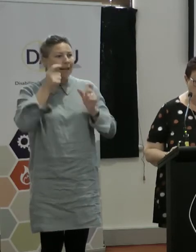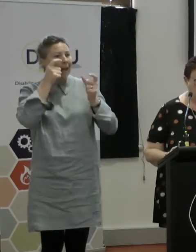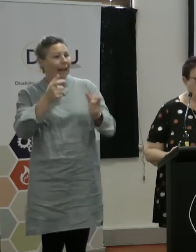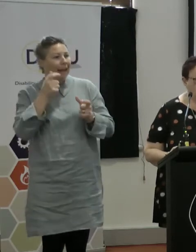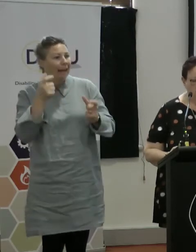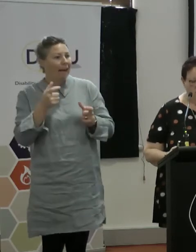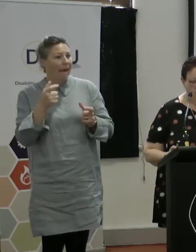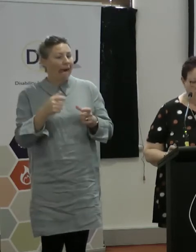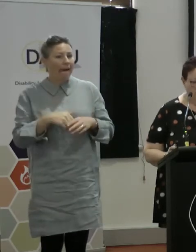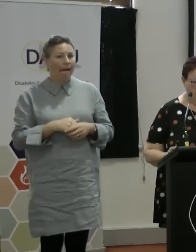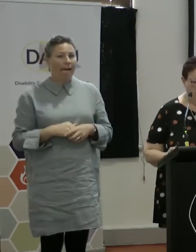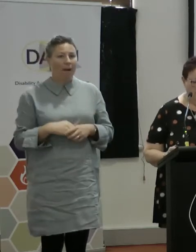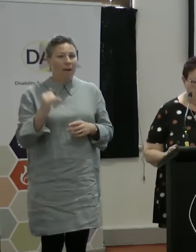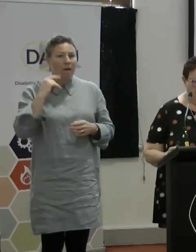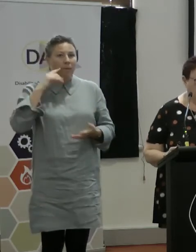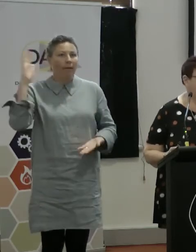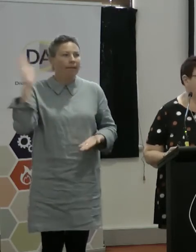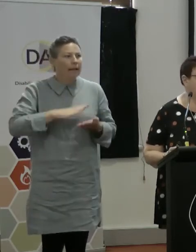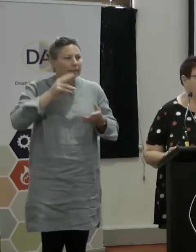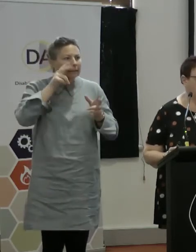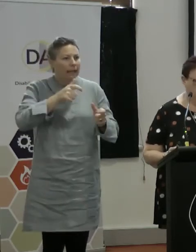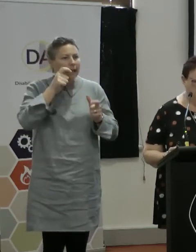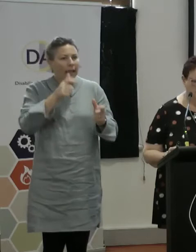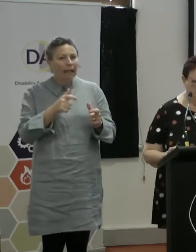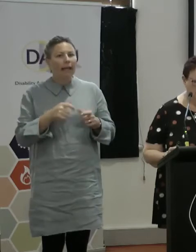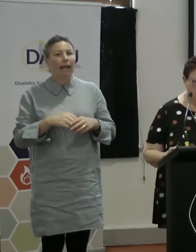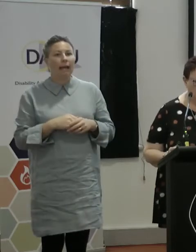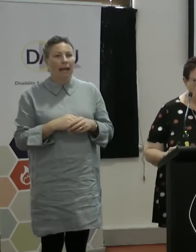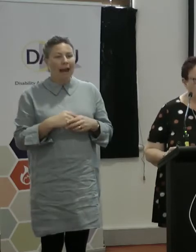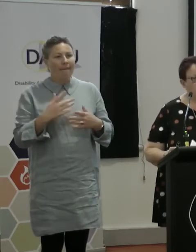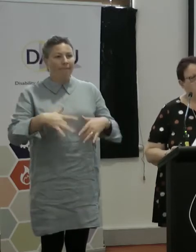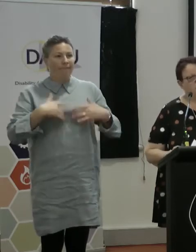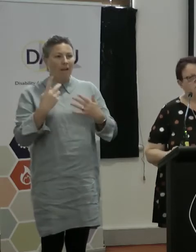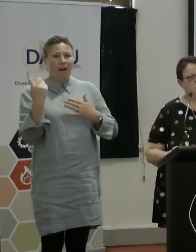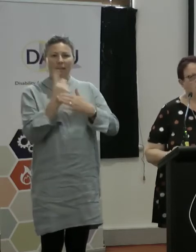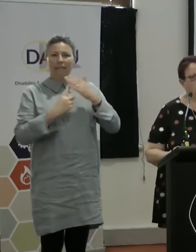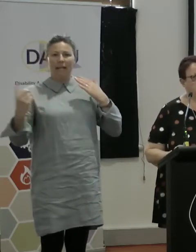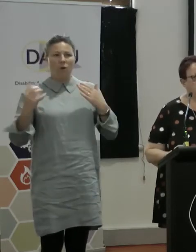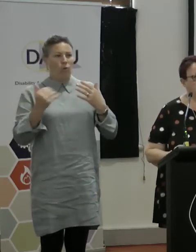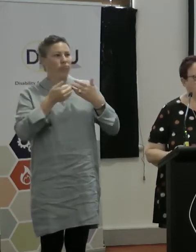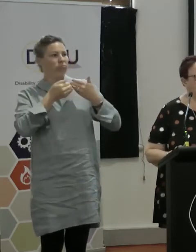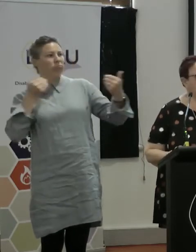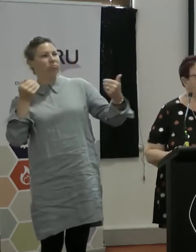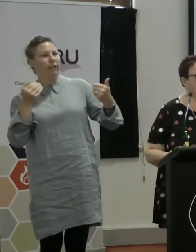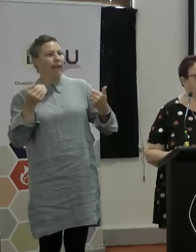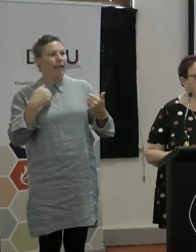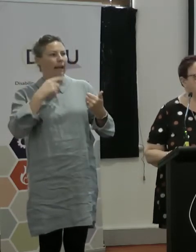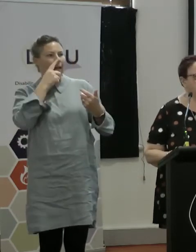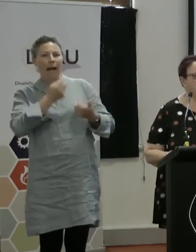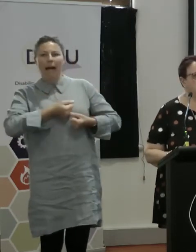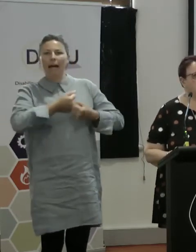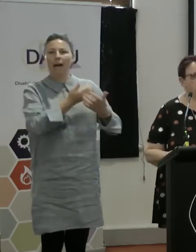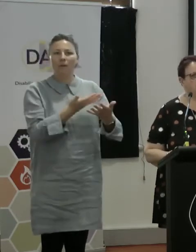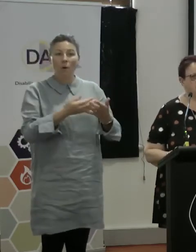impacted. They were isolation and segregation was a barrier, and of course the type of disability and the ability of the person